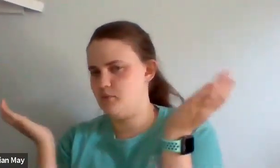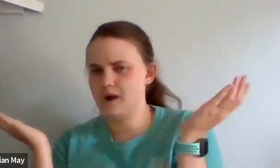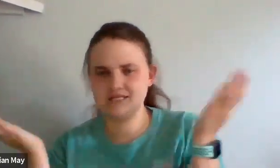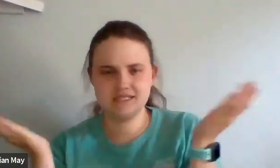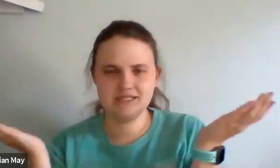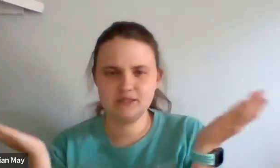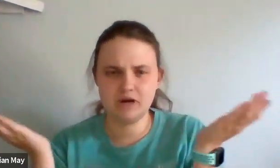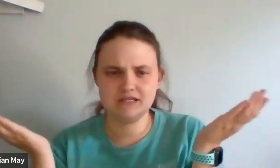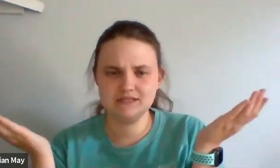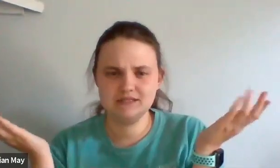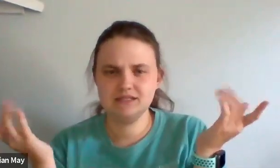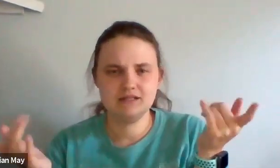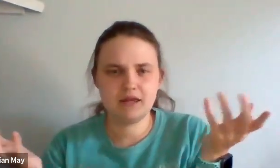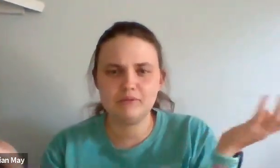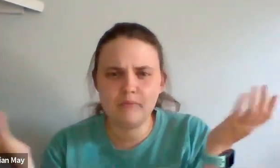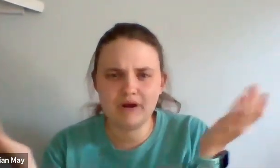What? Like what?